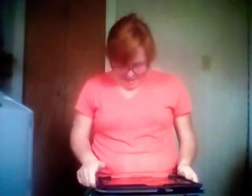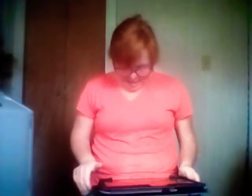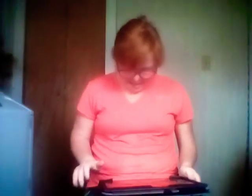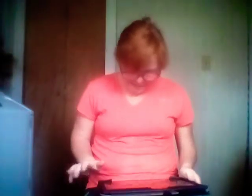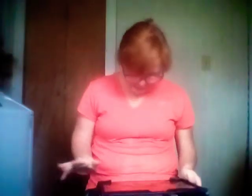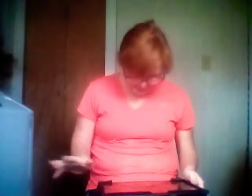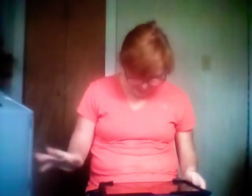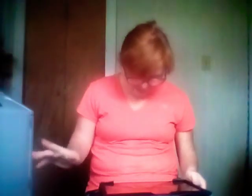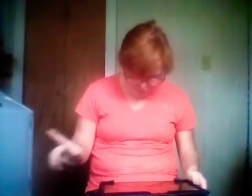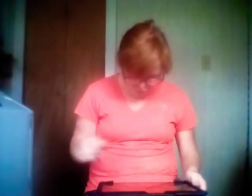And let's